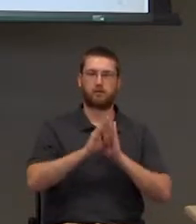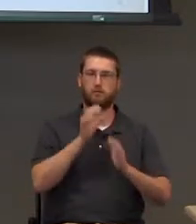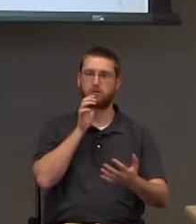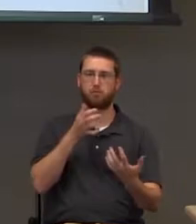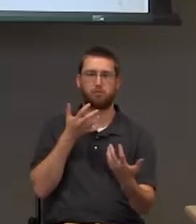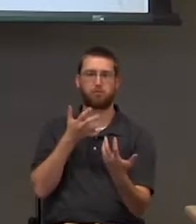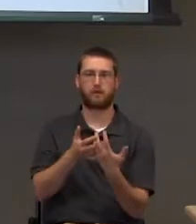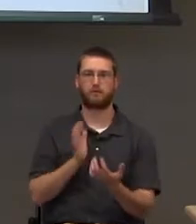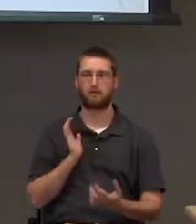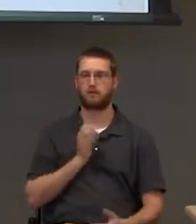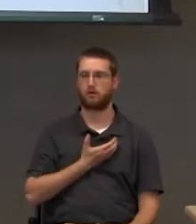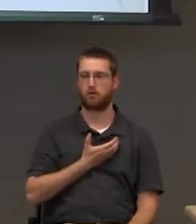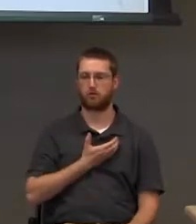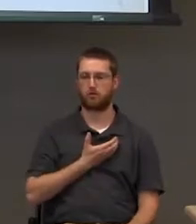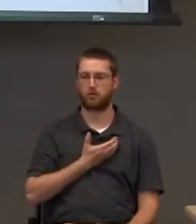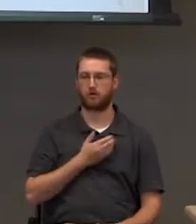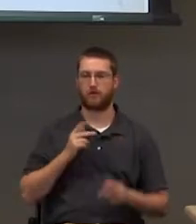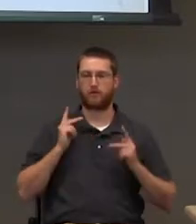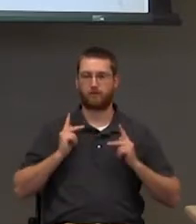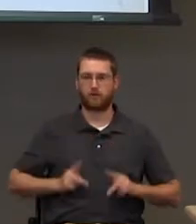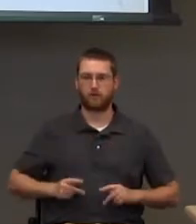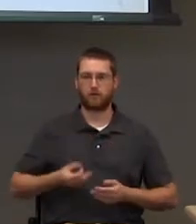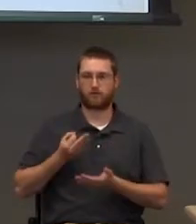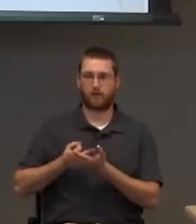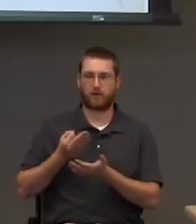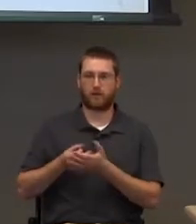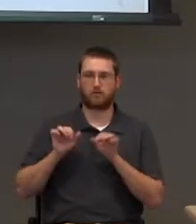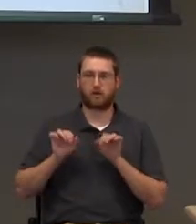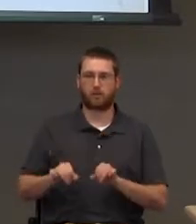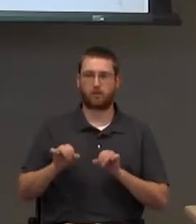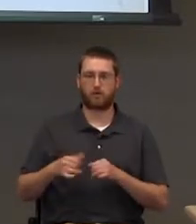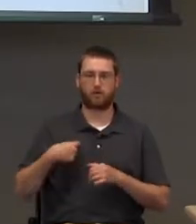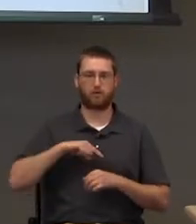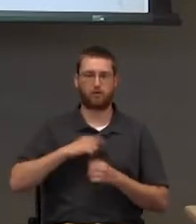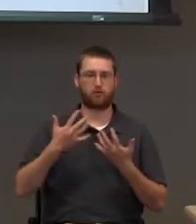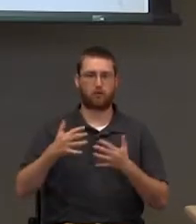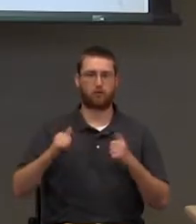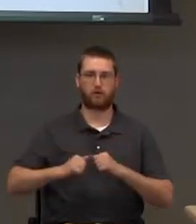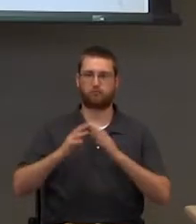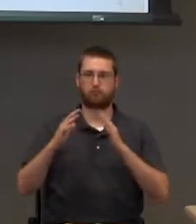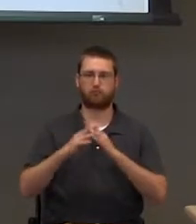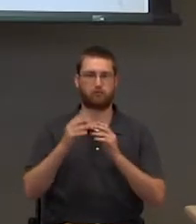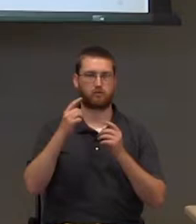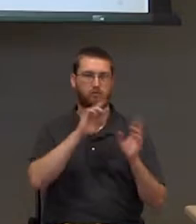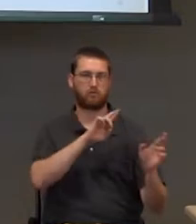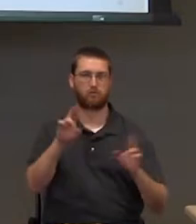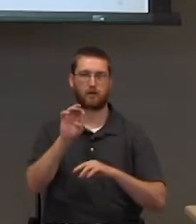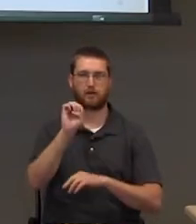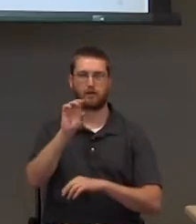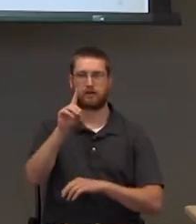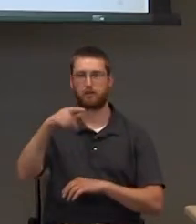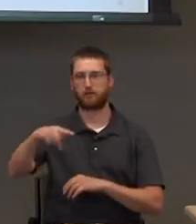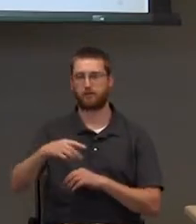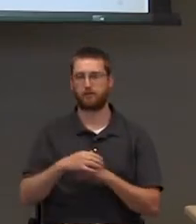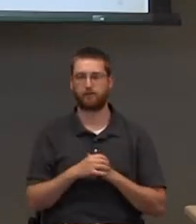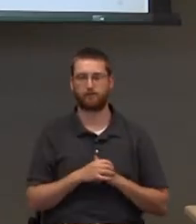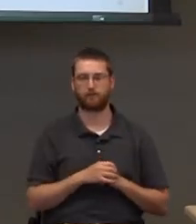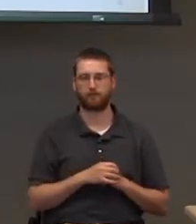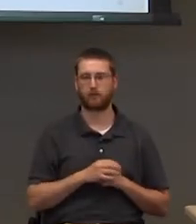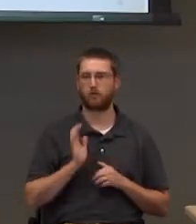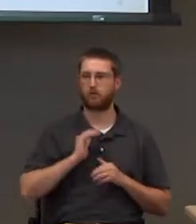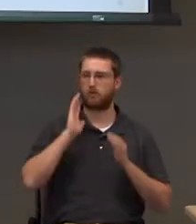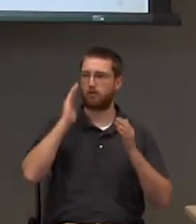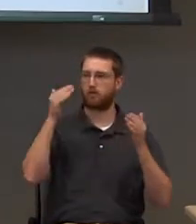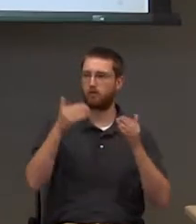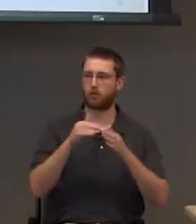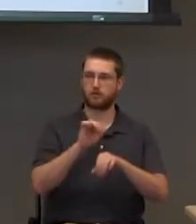match our physical and financial capacity that we've implemented for economic development. We have a very focused